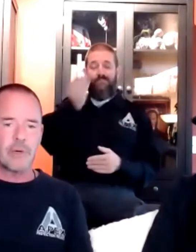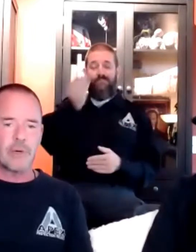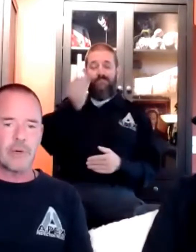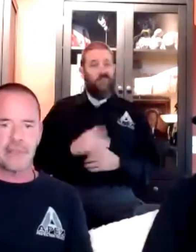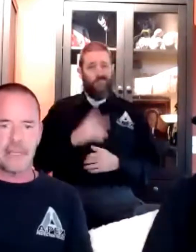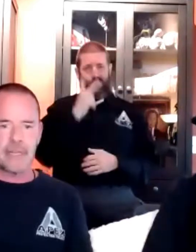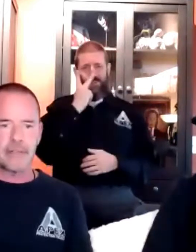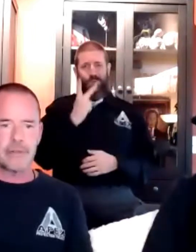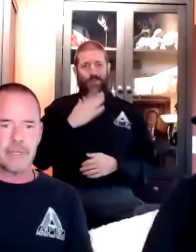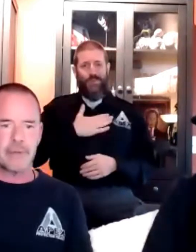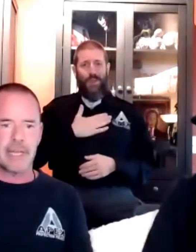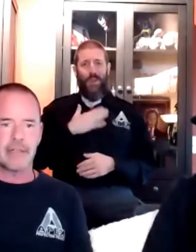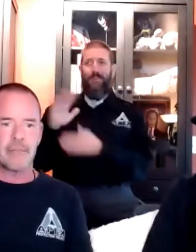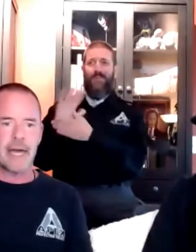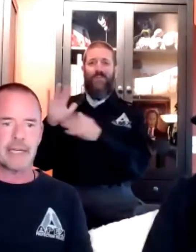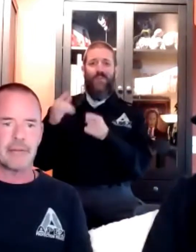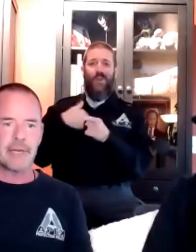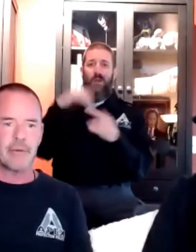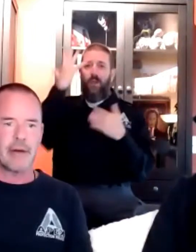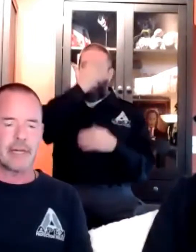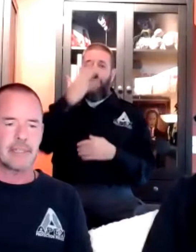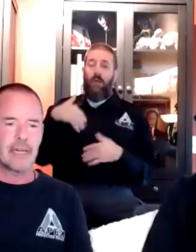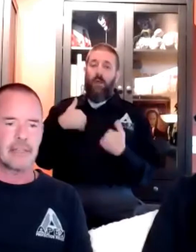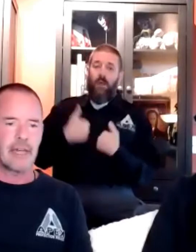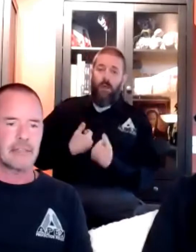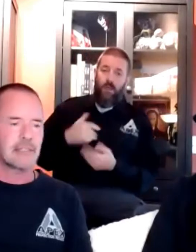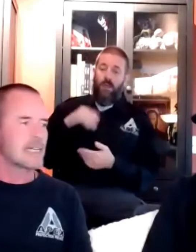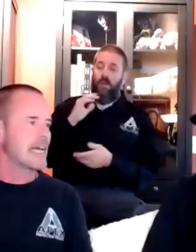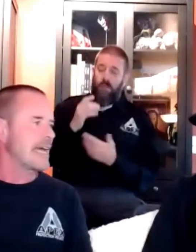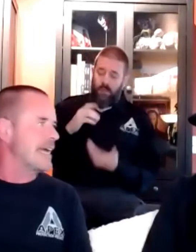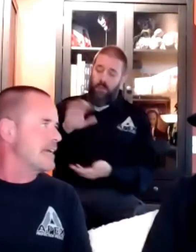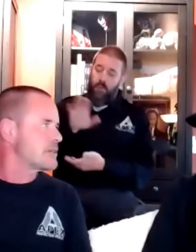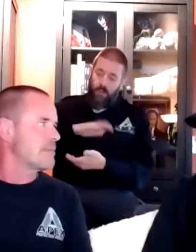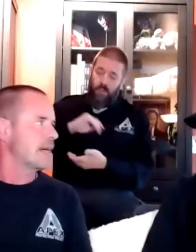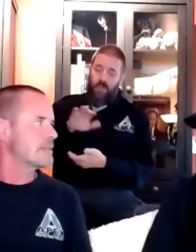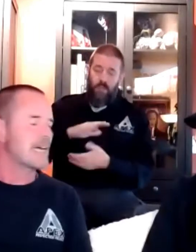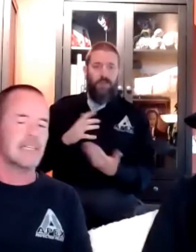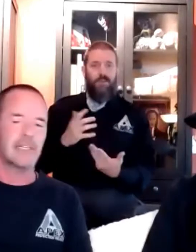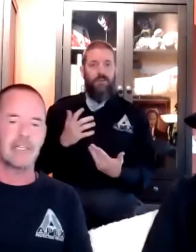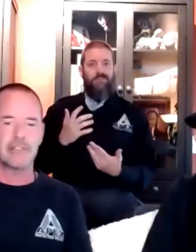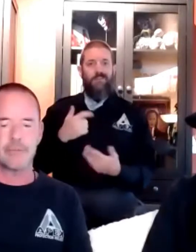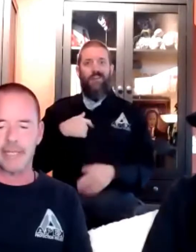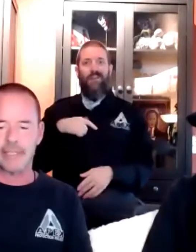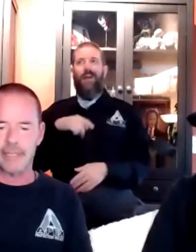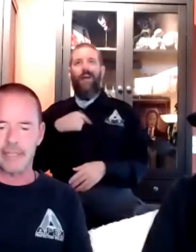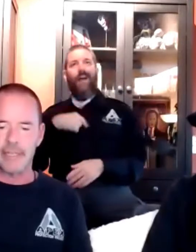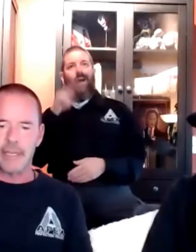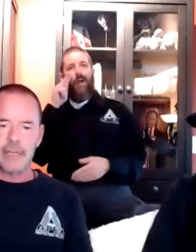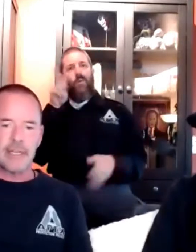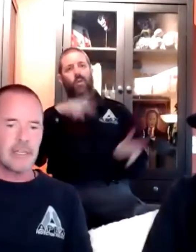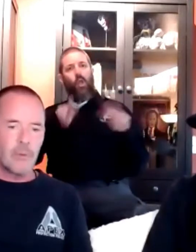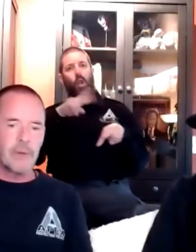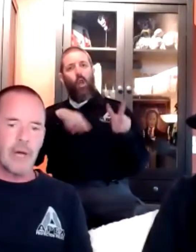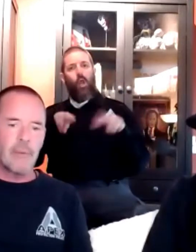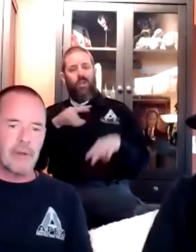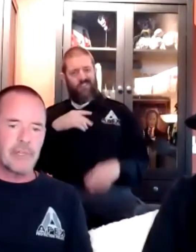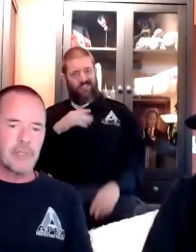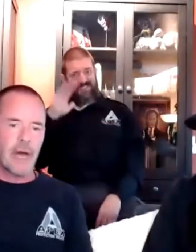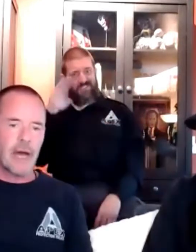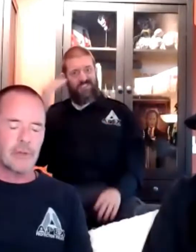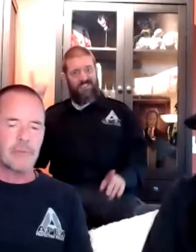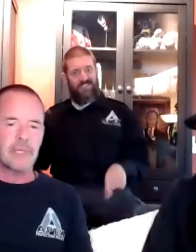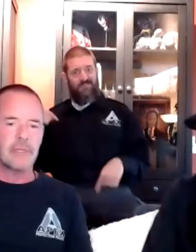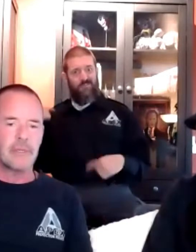was in the videos. I mean, I look back and I'm like, wow, I think I aged about 10 years back then. We were up every